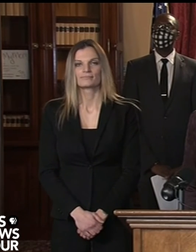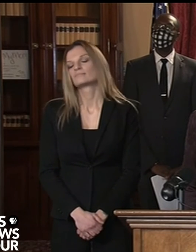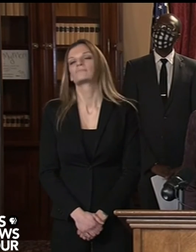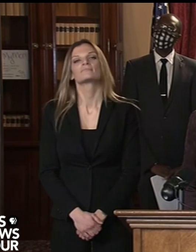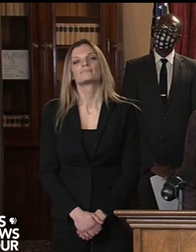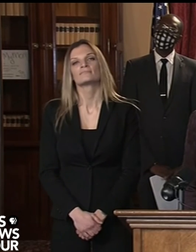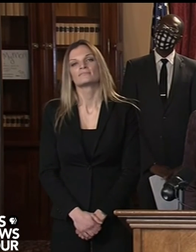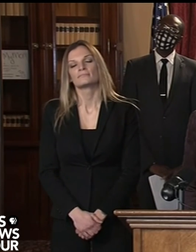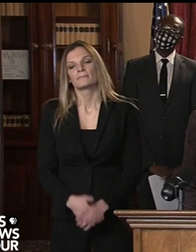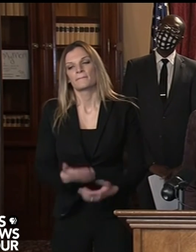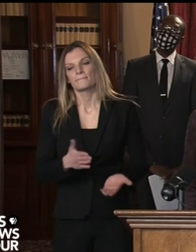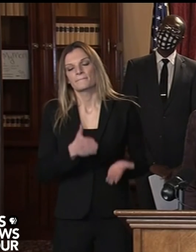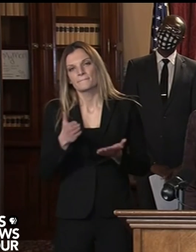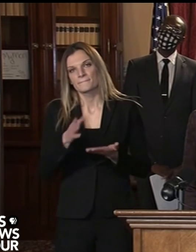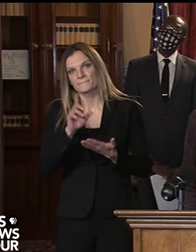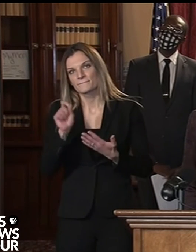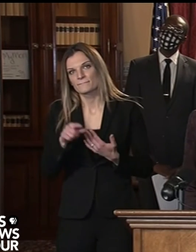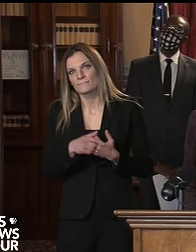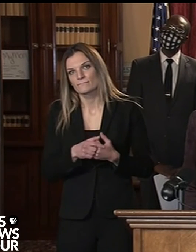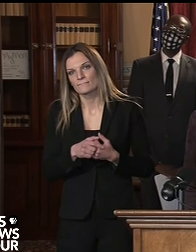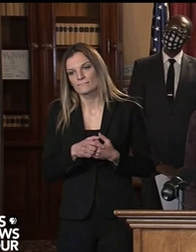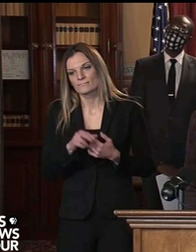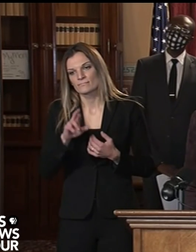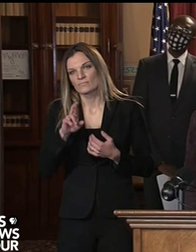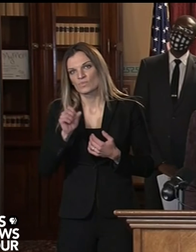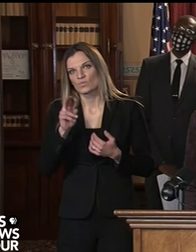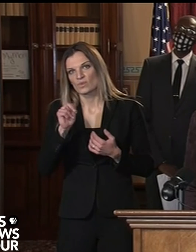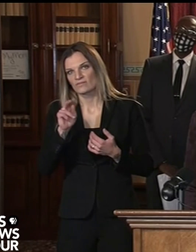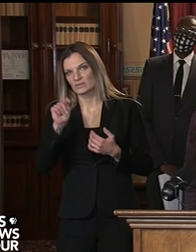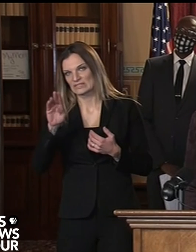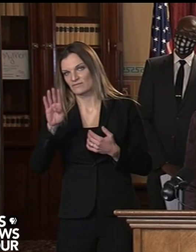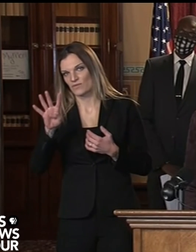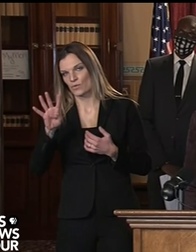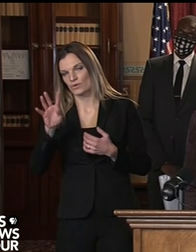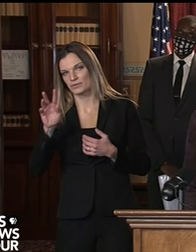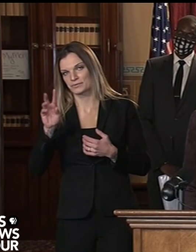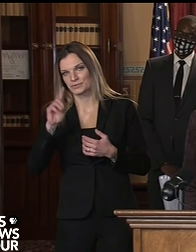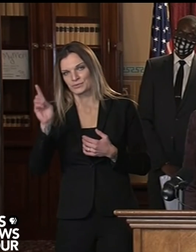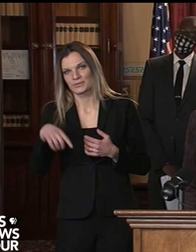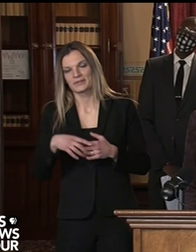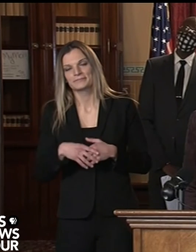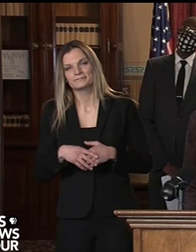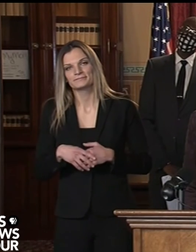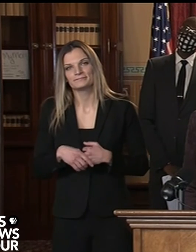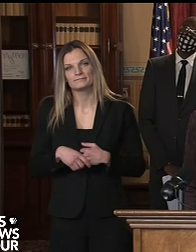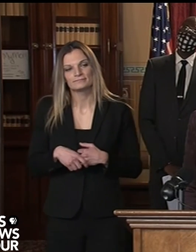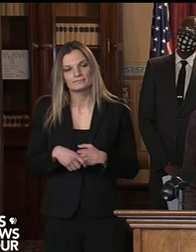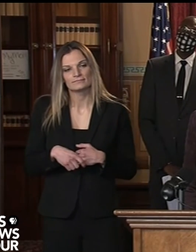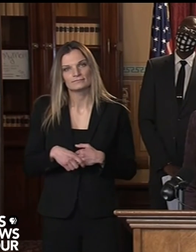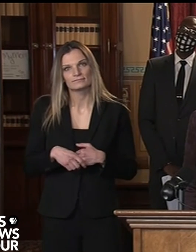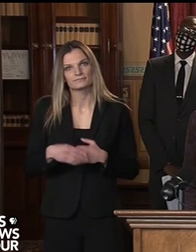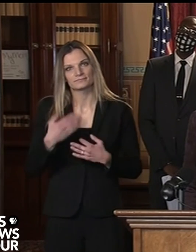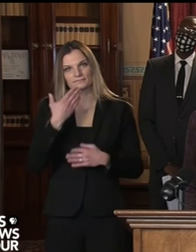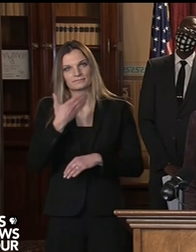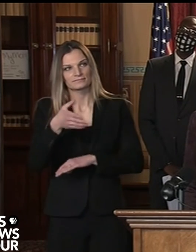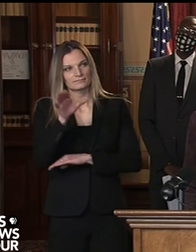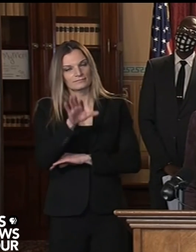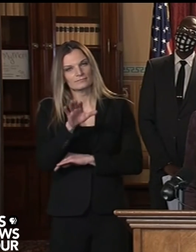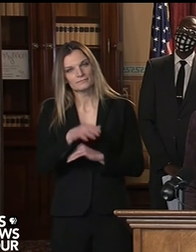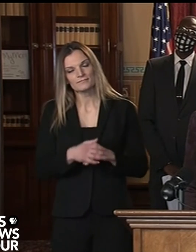Thank you, Governor. The next question will come from Rod with TV4 in Detroit. Yeah, good afternoon,